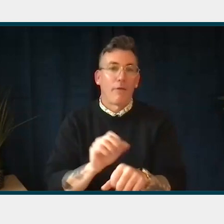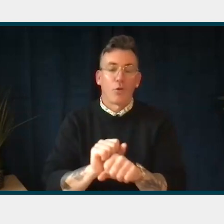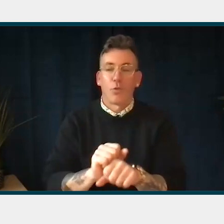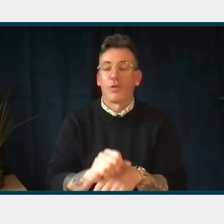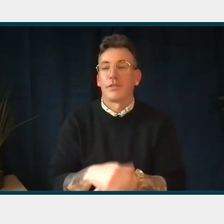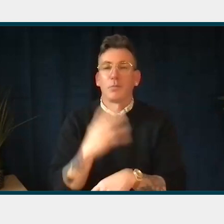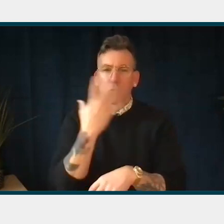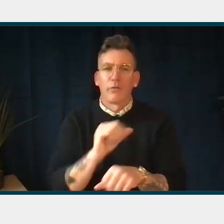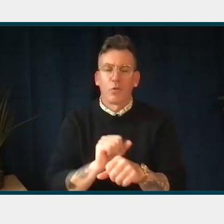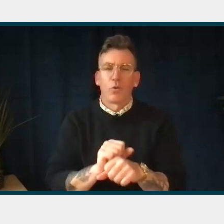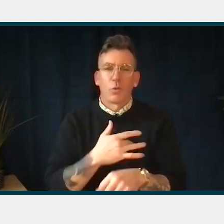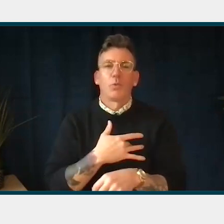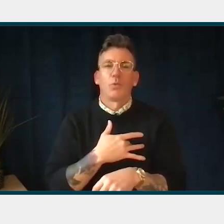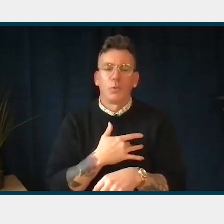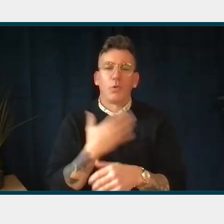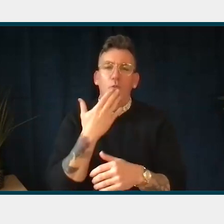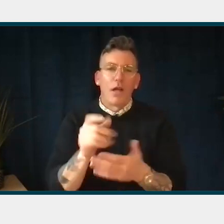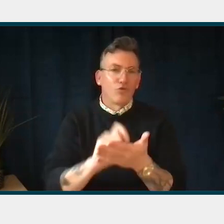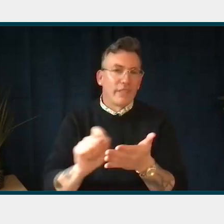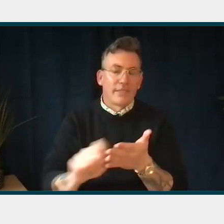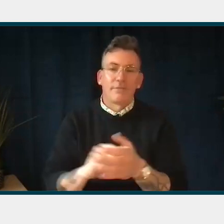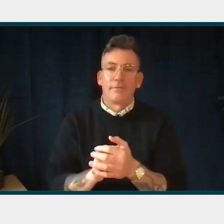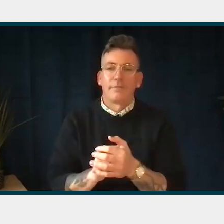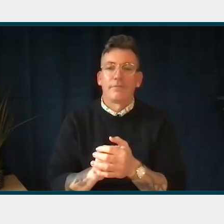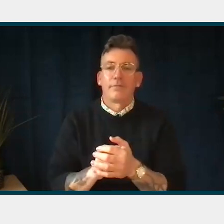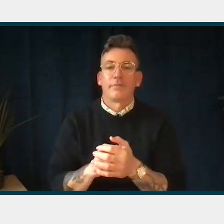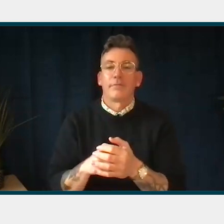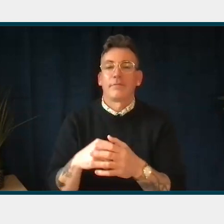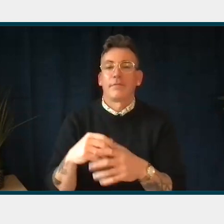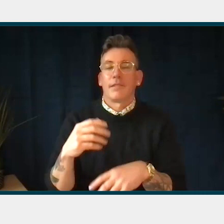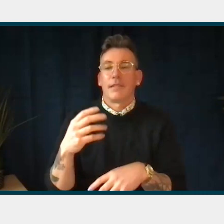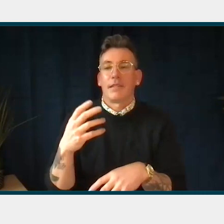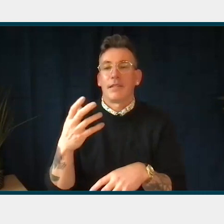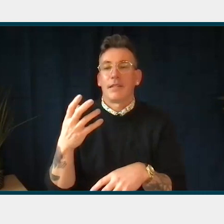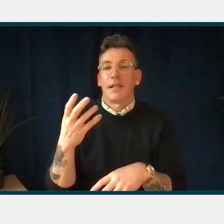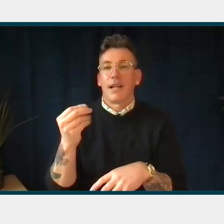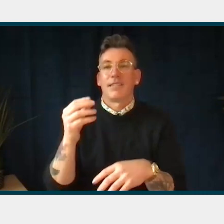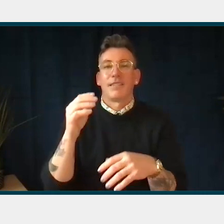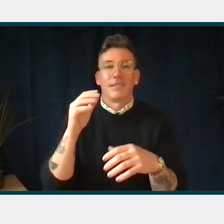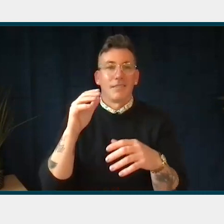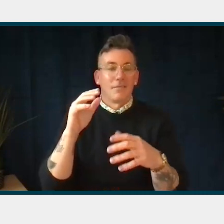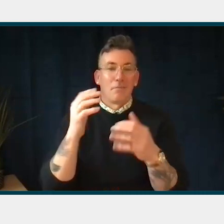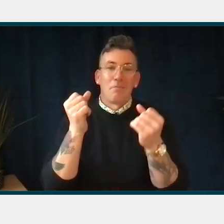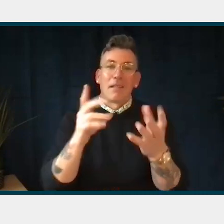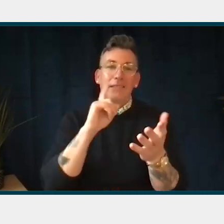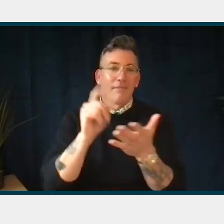very powerful work. It's very powerful work. It's beautiful work. And it goes straight to the heart. And it's so well written.